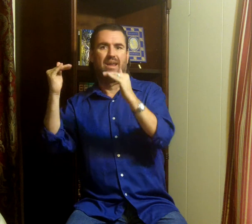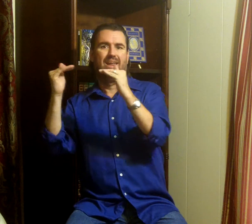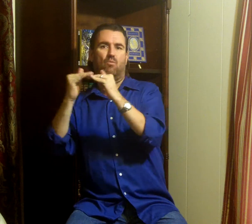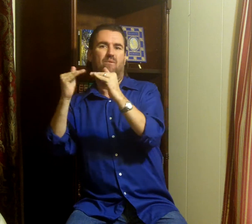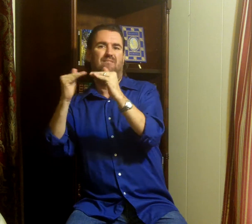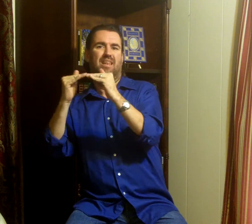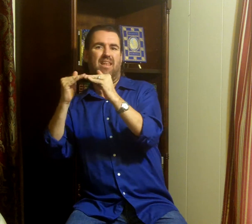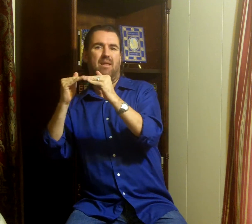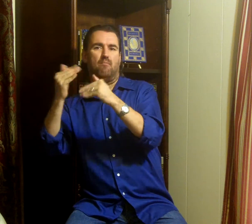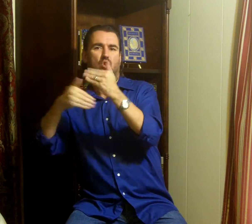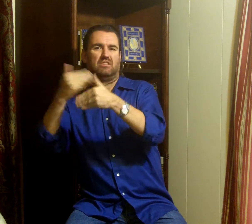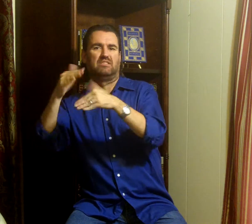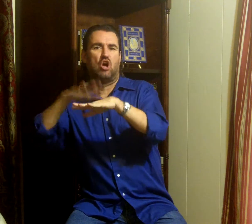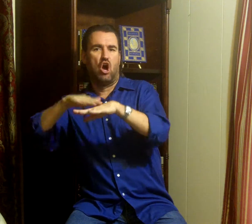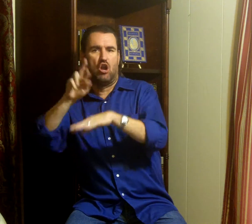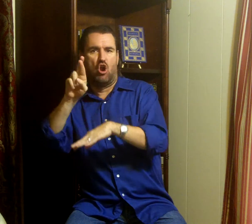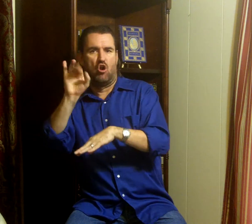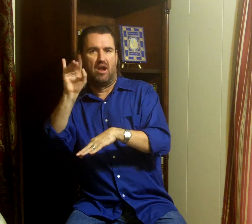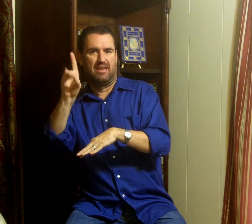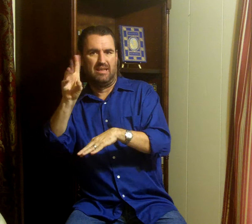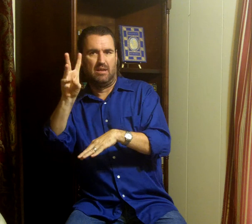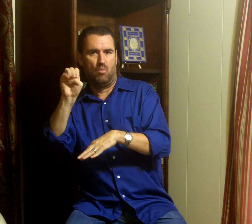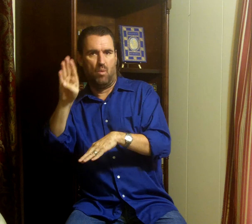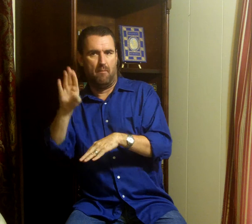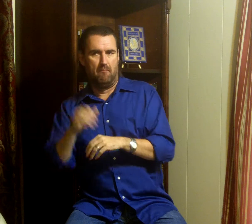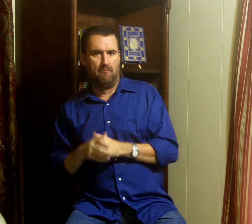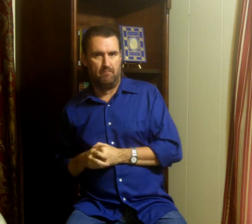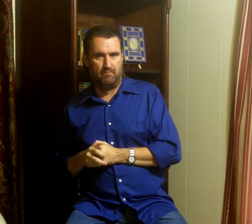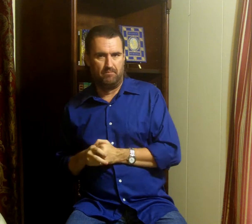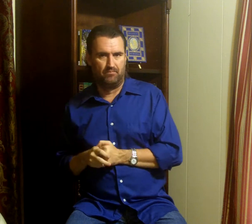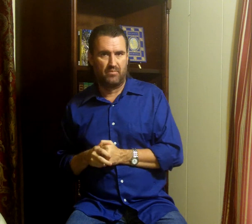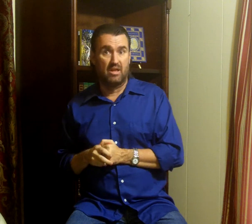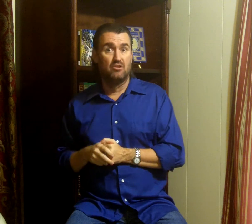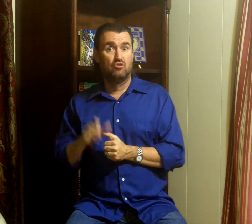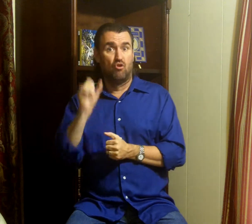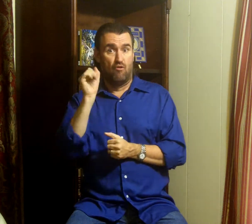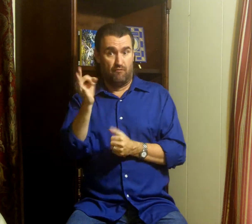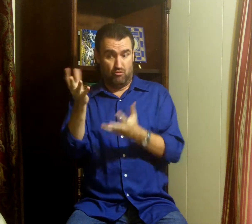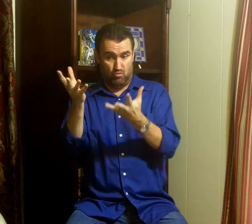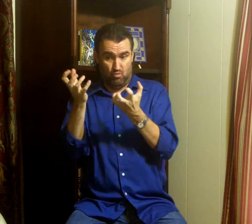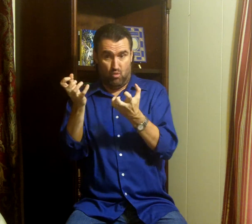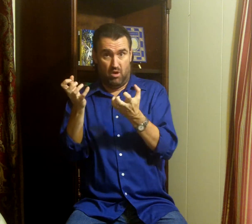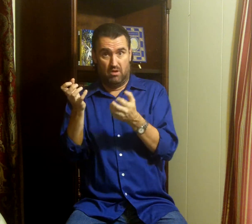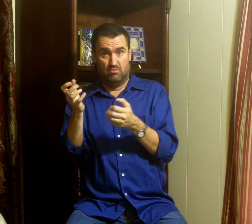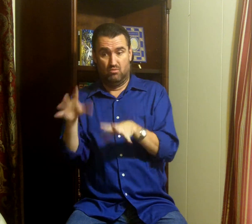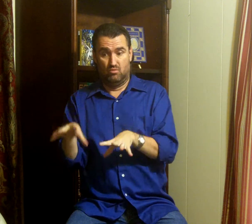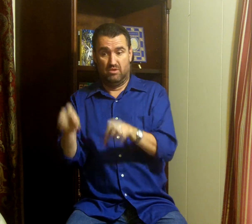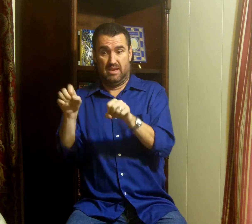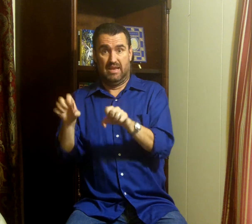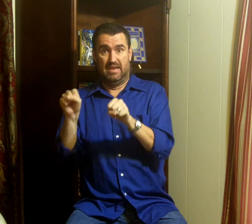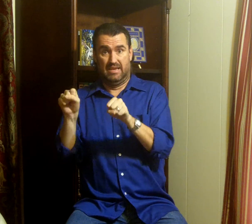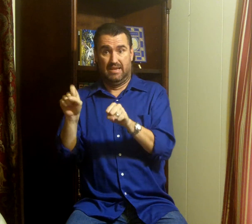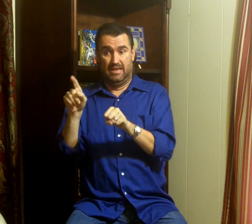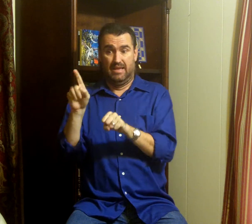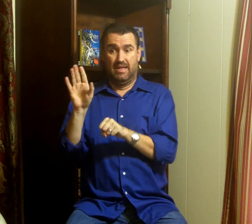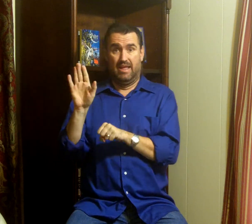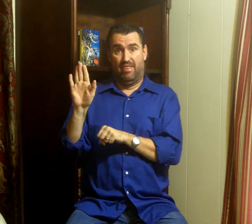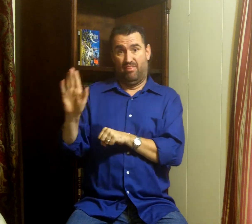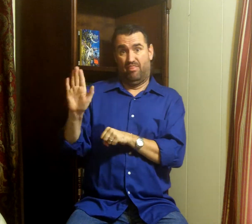website. So, to be able to sit for their current certification, you need to